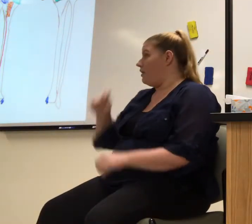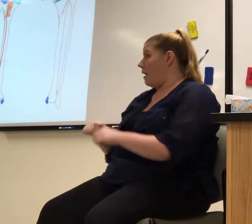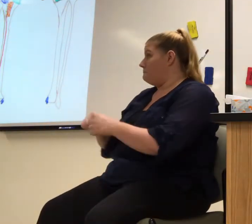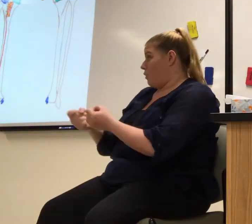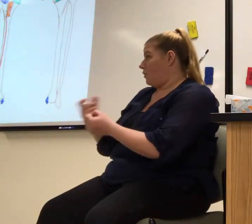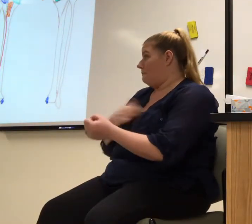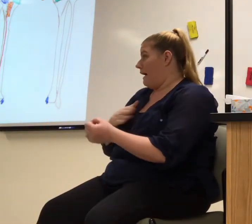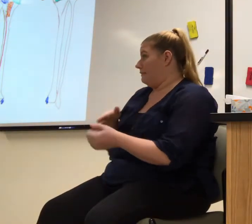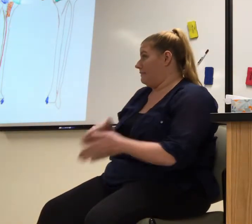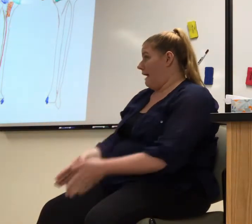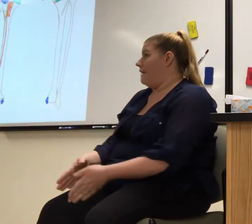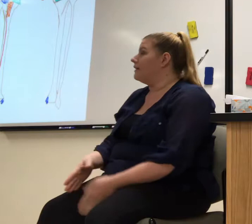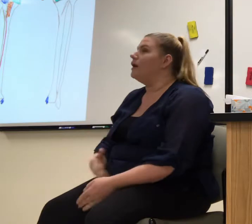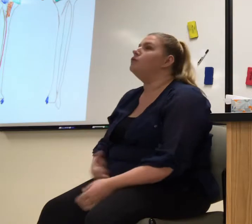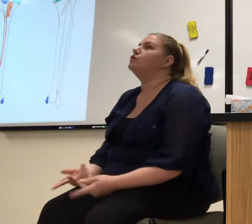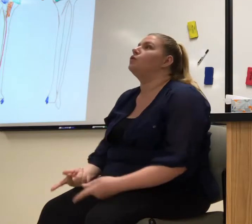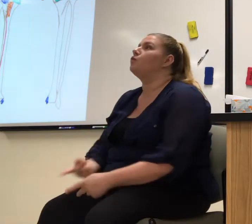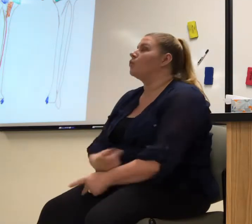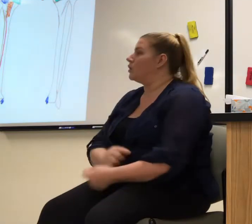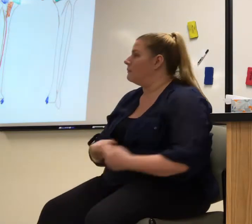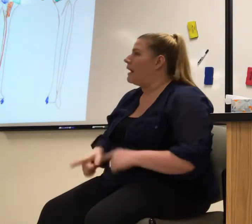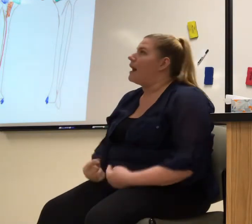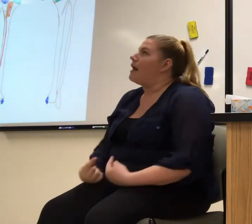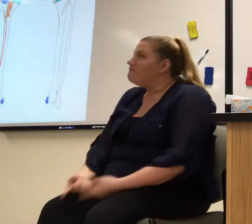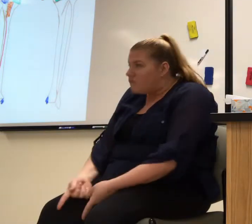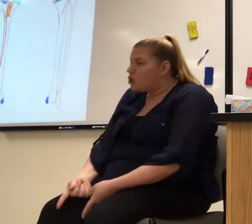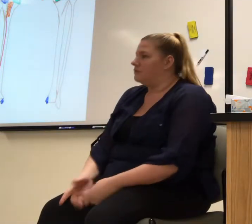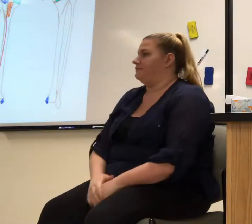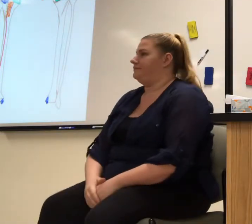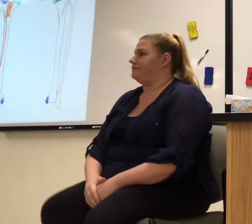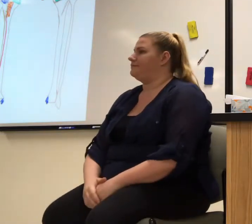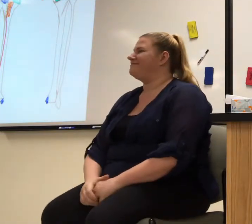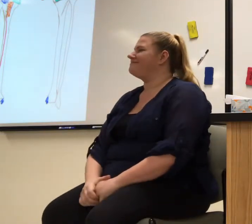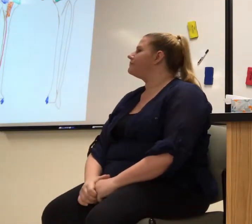and lateral malleolus on the other end.